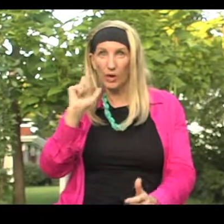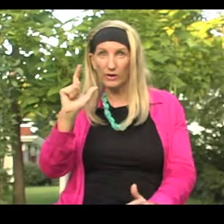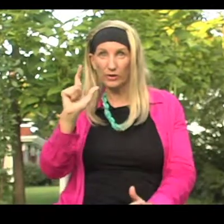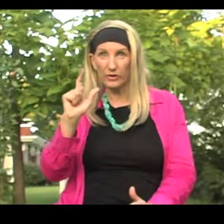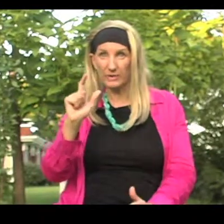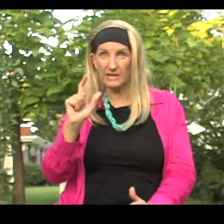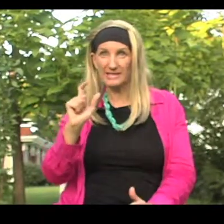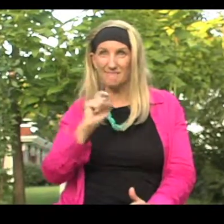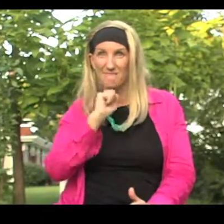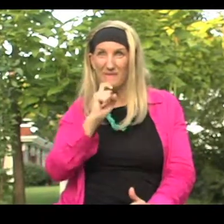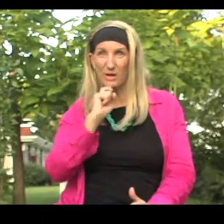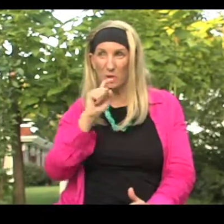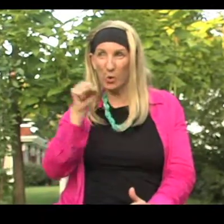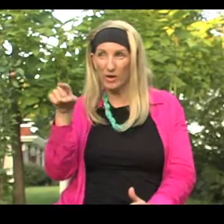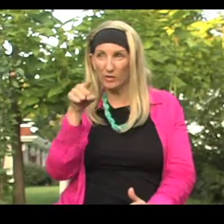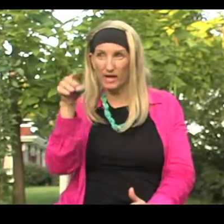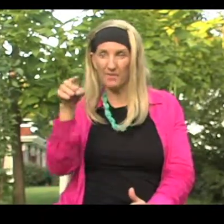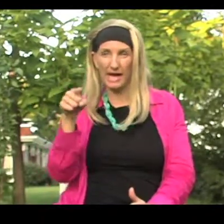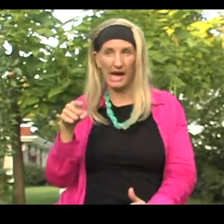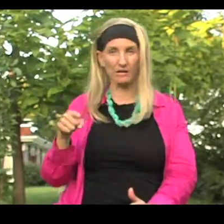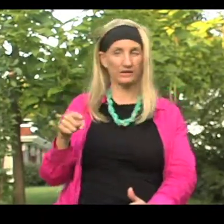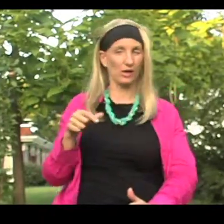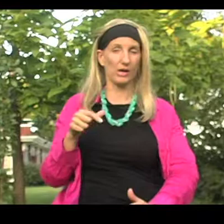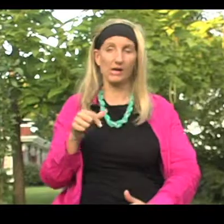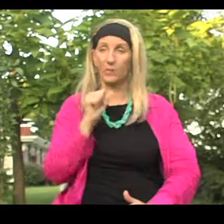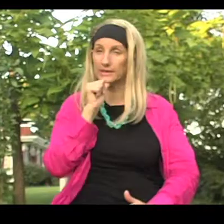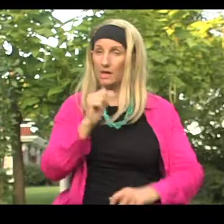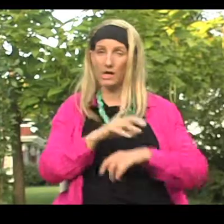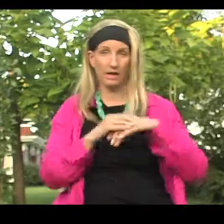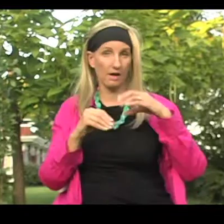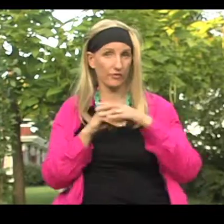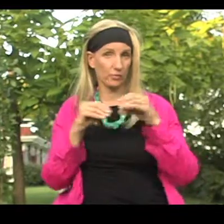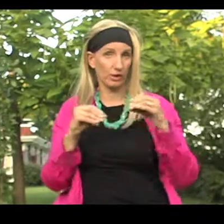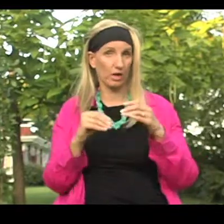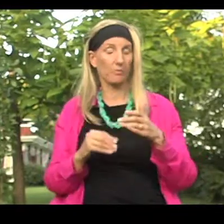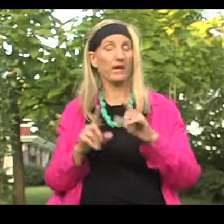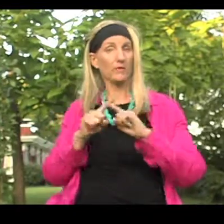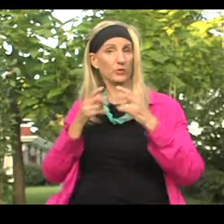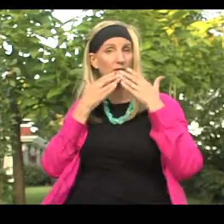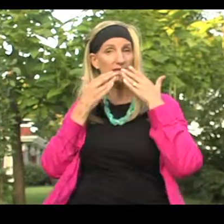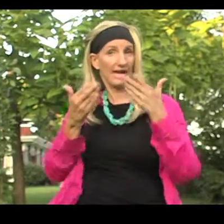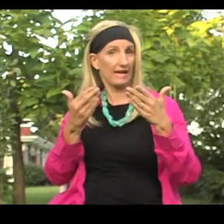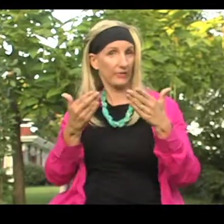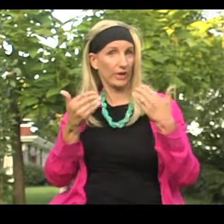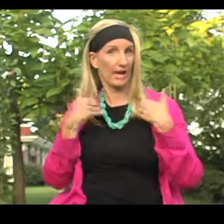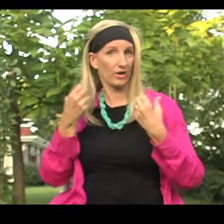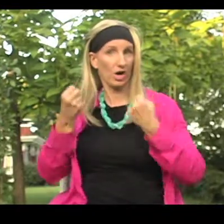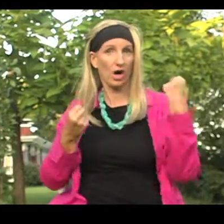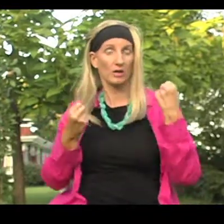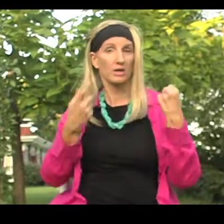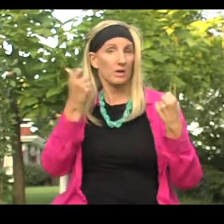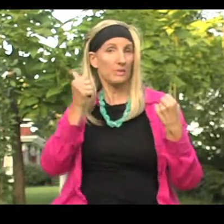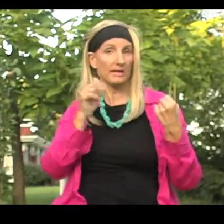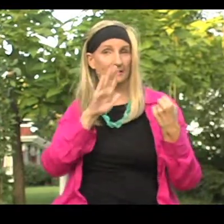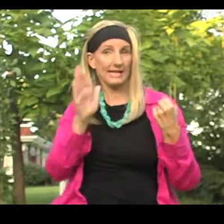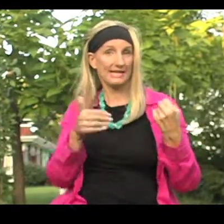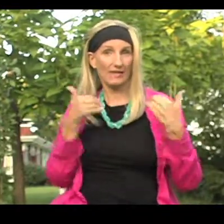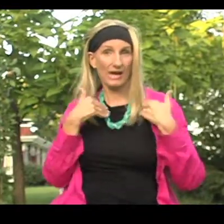coil, the big metal coil coming out. So it was not comfortable at all, but I was really thankful to have a car because I'd never had a